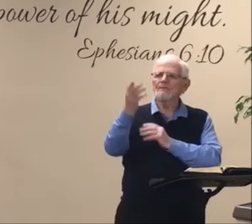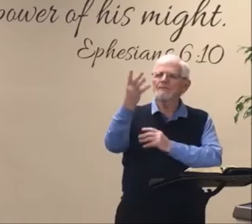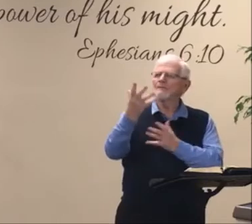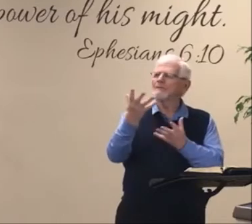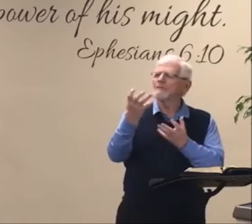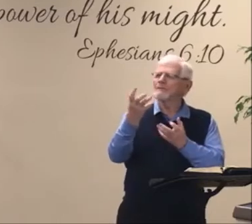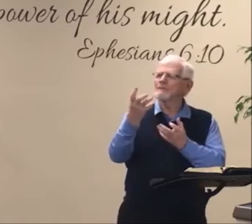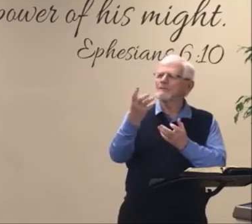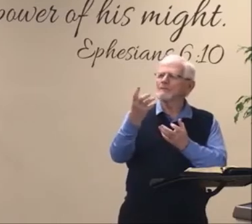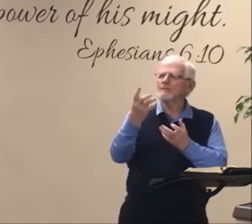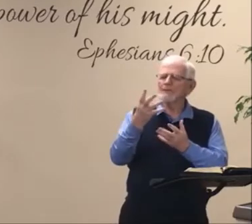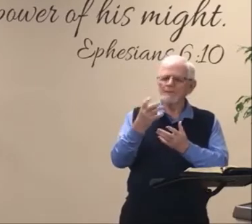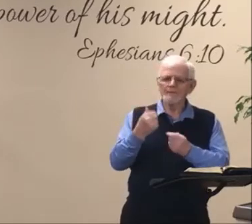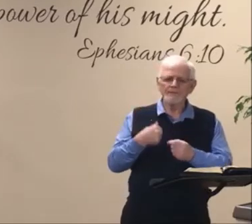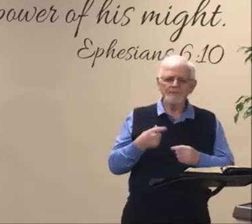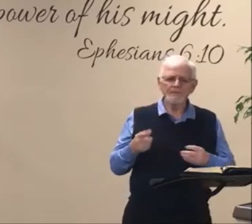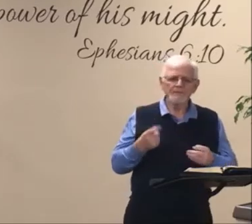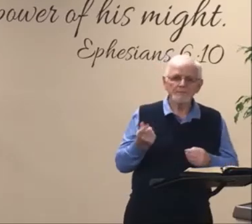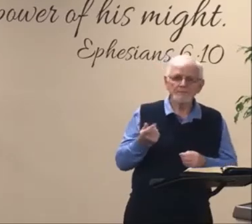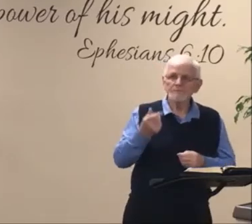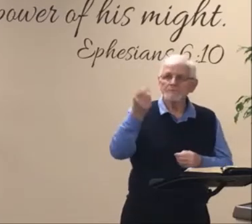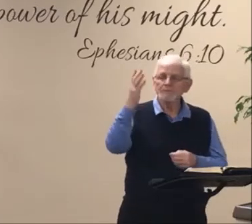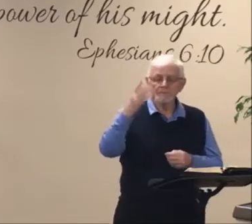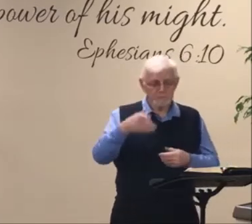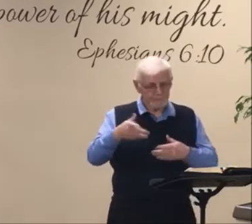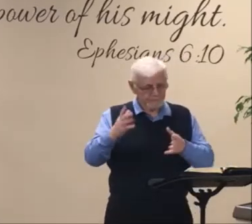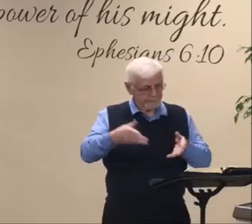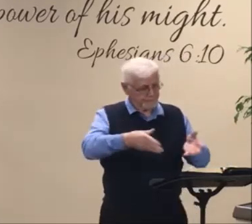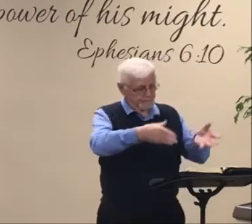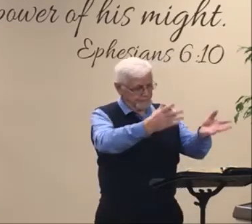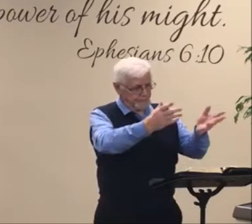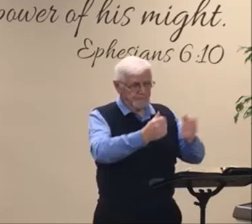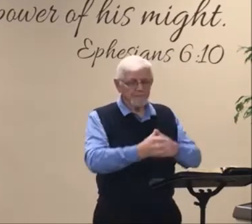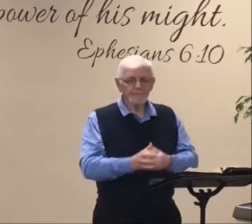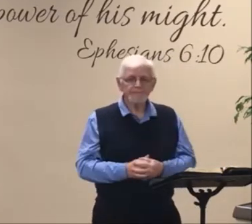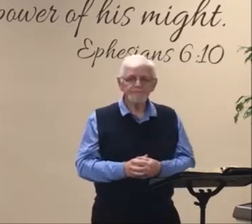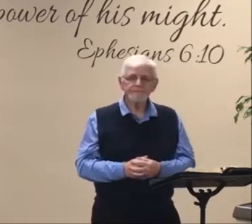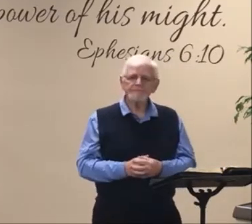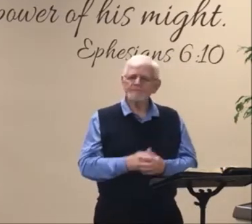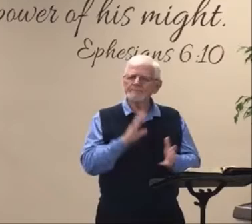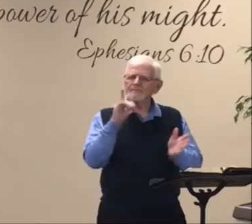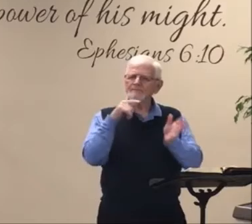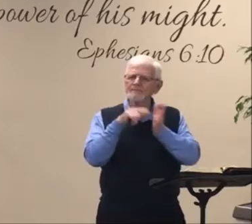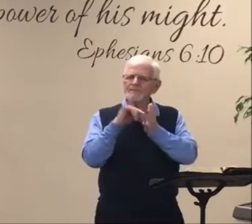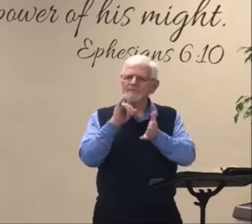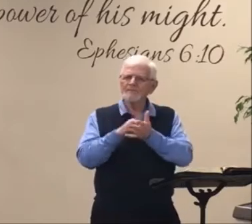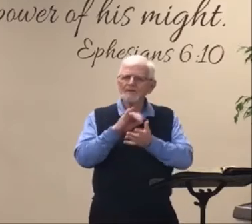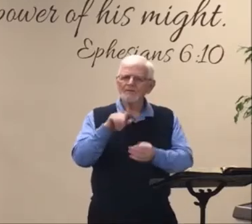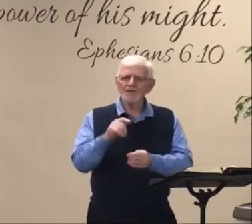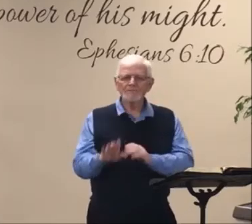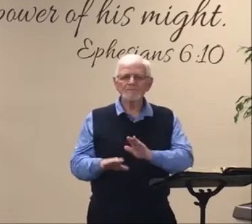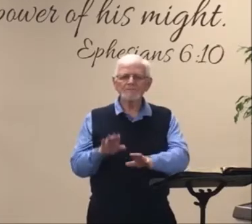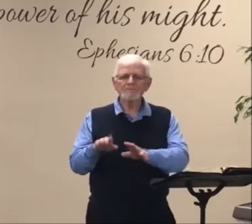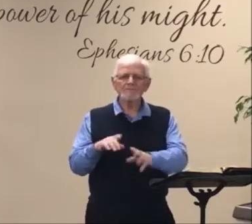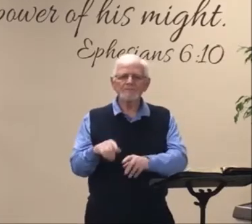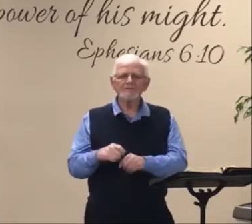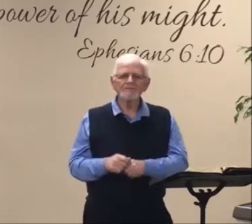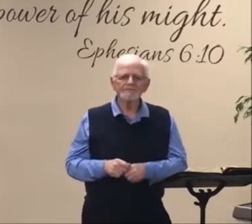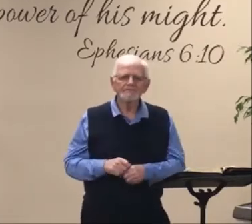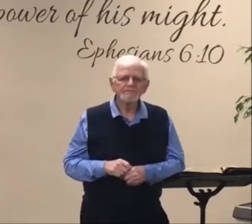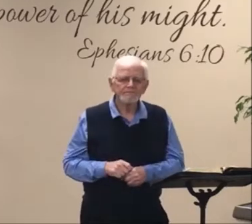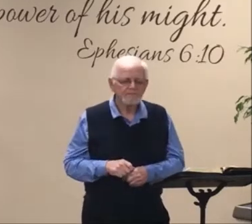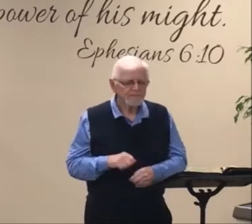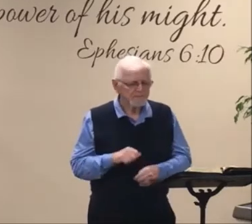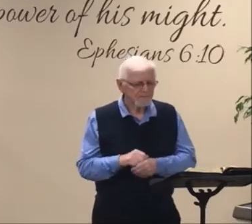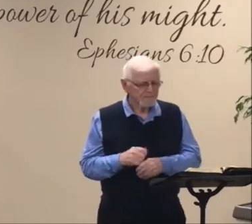so the Lord is gracious and he let me go that way. And then have you ever noticed when you're hiking or backpacking or taking a walk